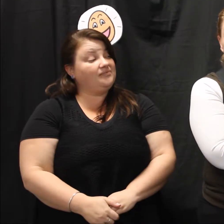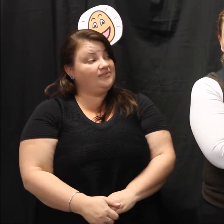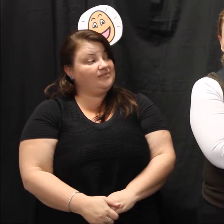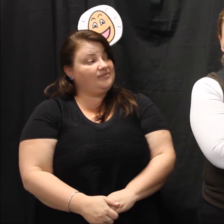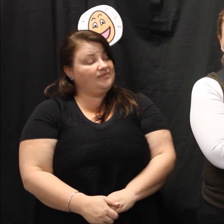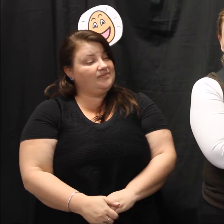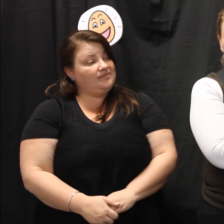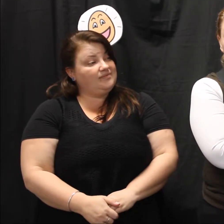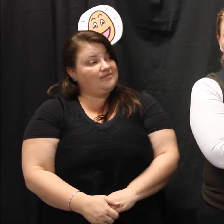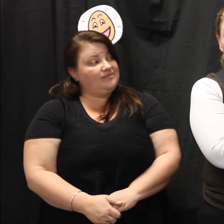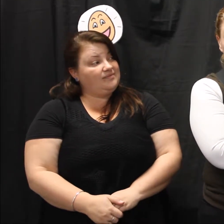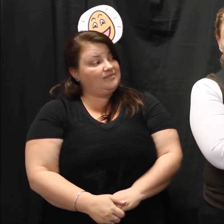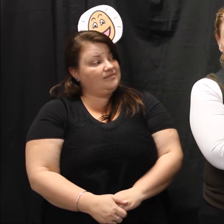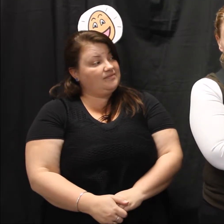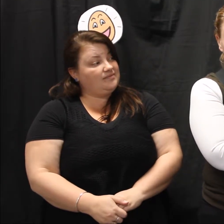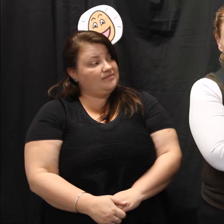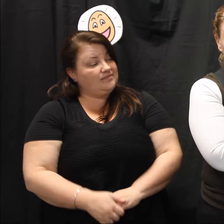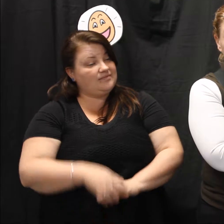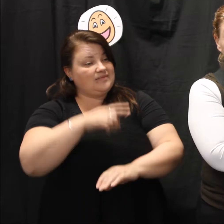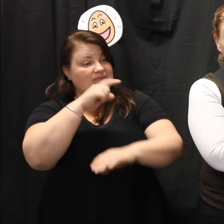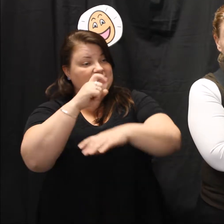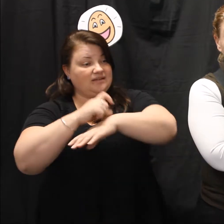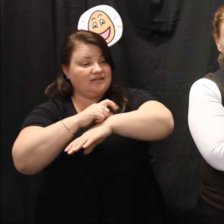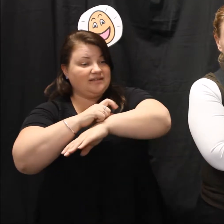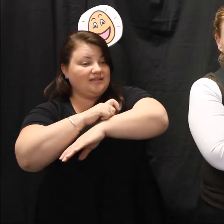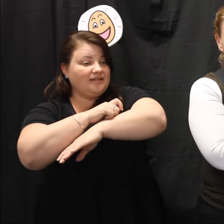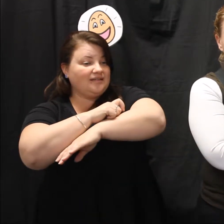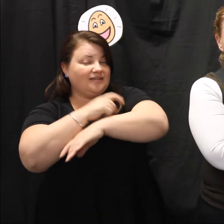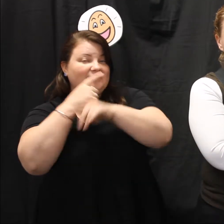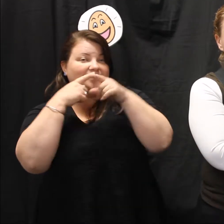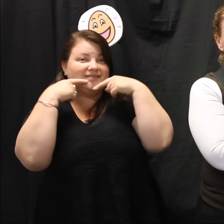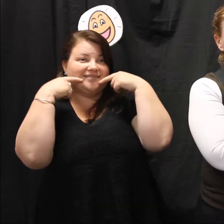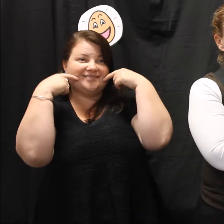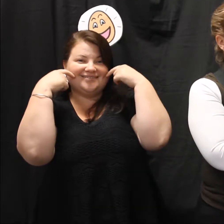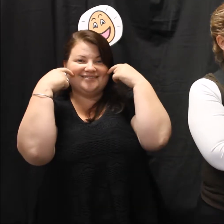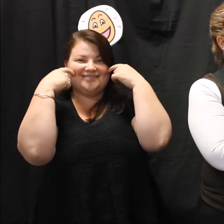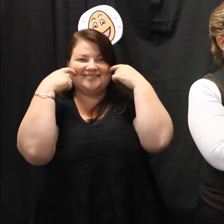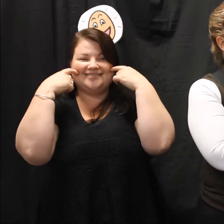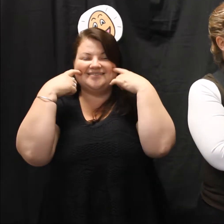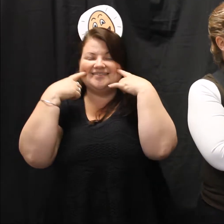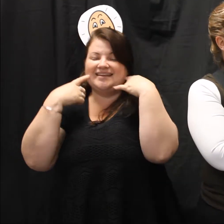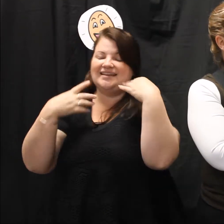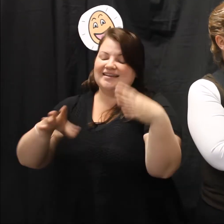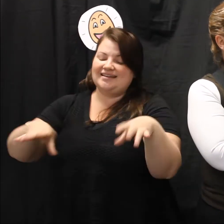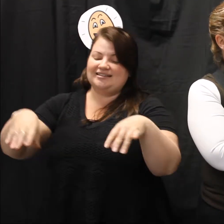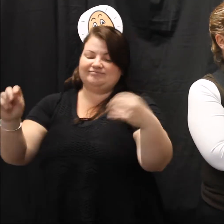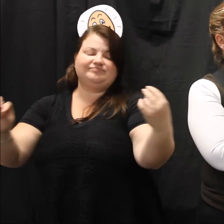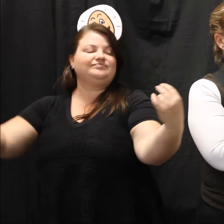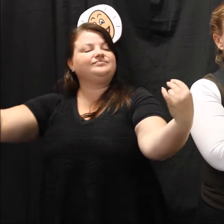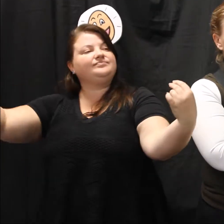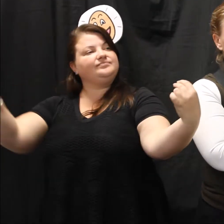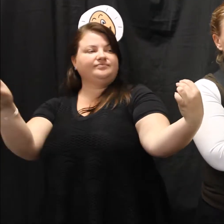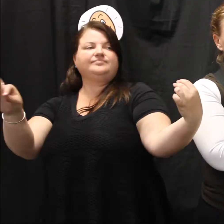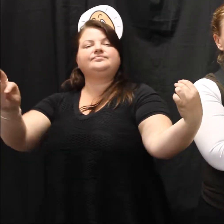With that, the cricket smiled and picked up his